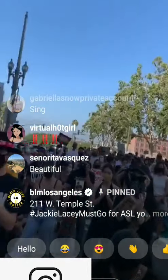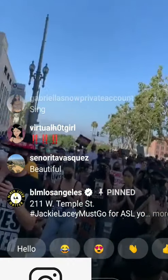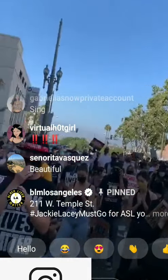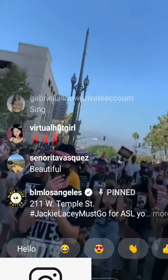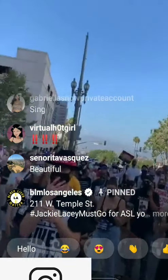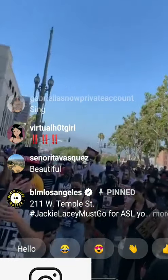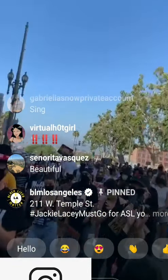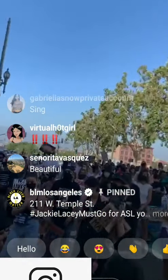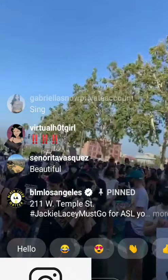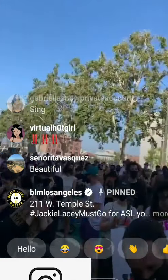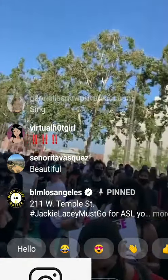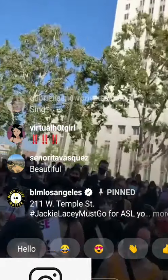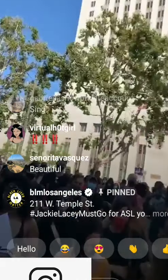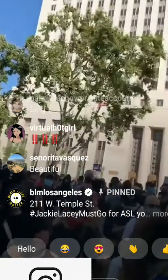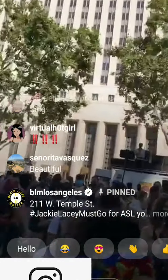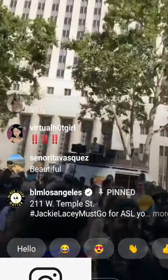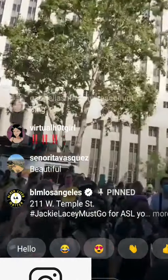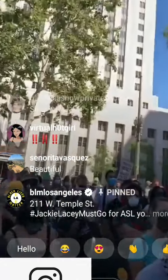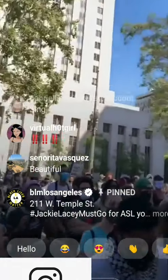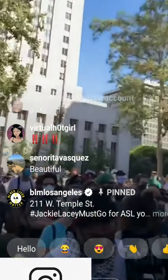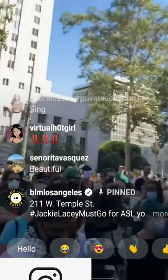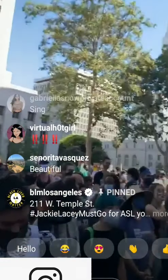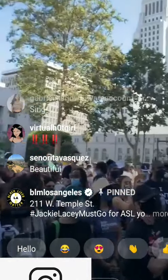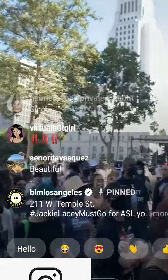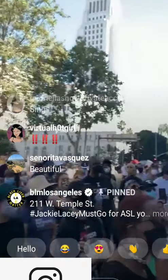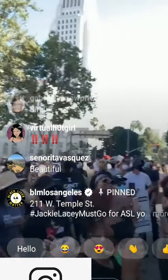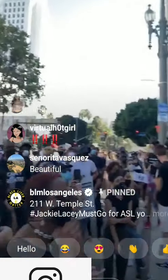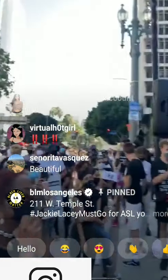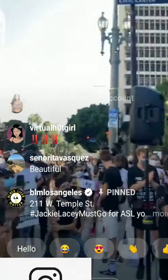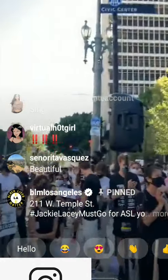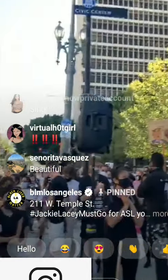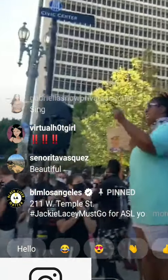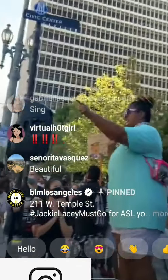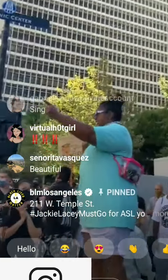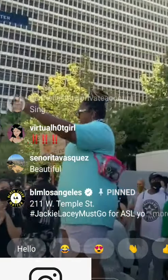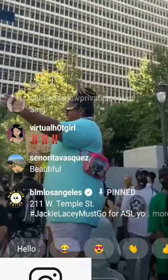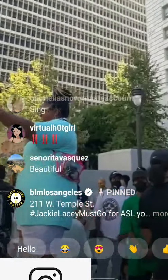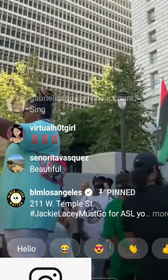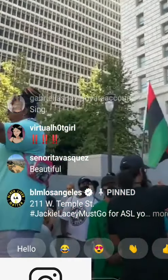Everybody's free. Ain't nobody free.